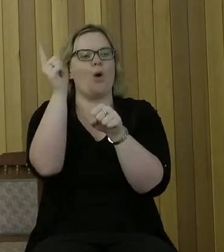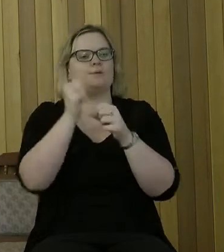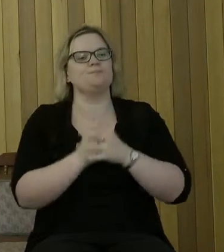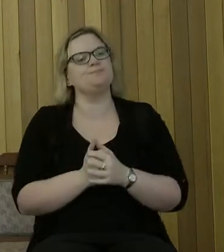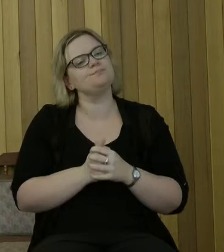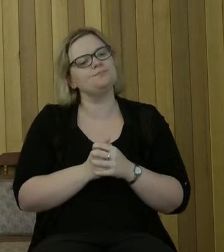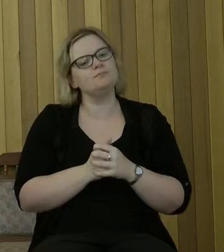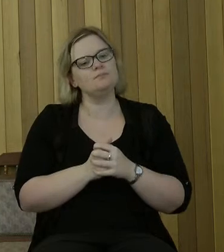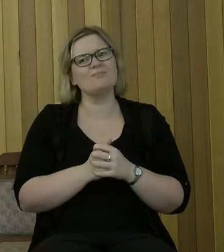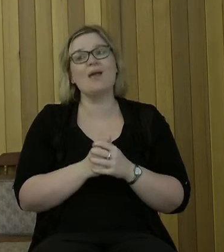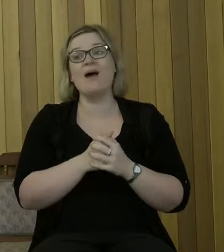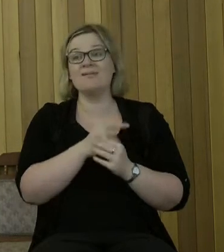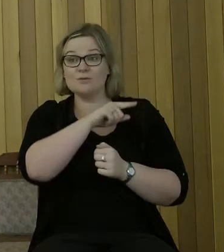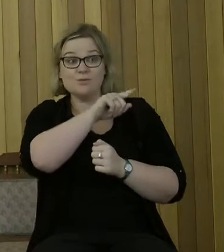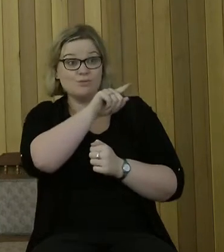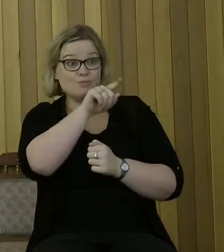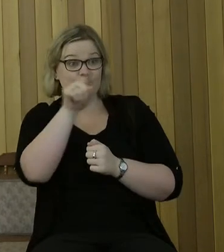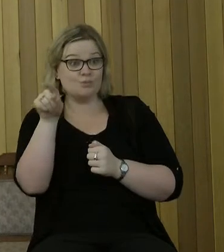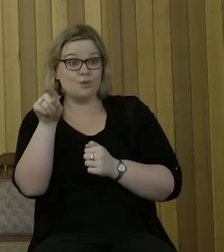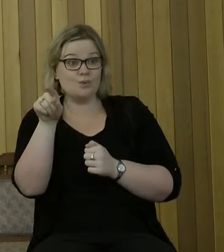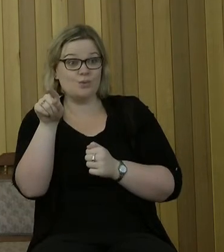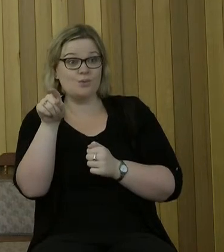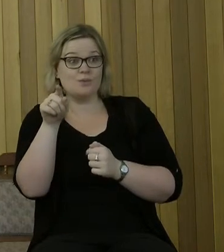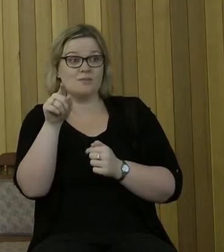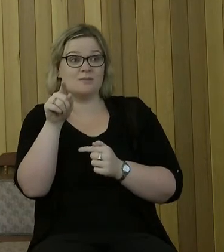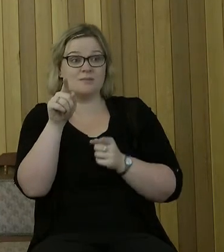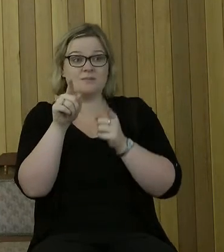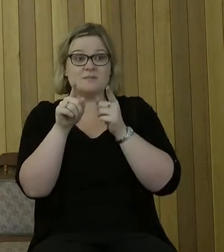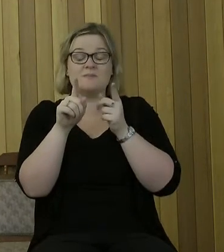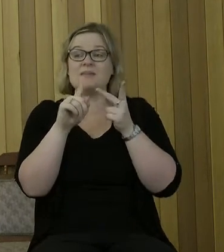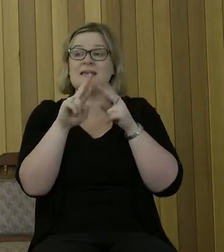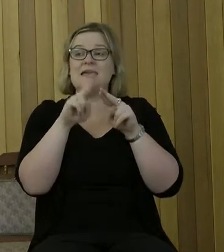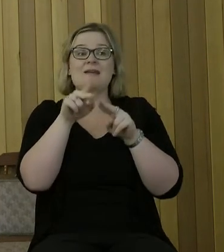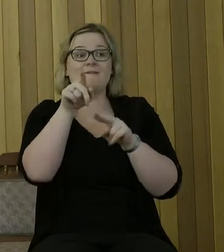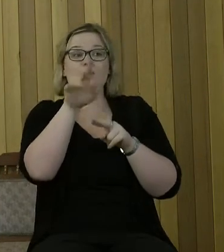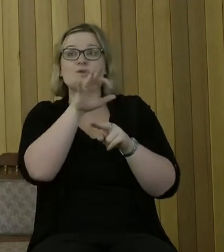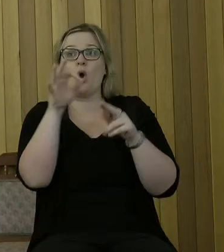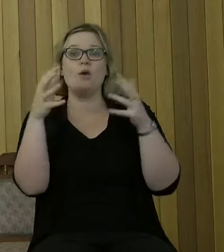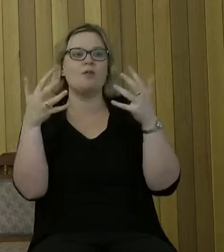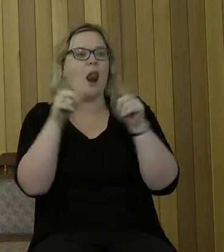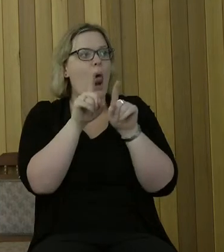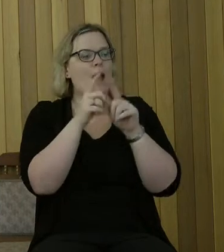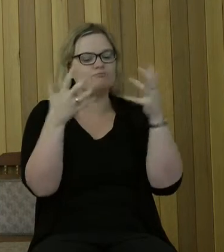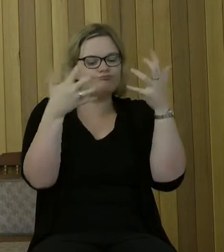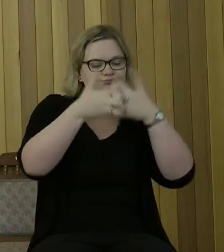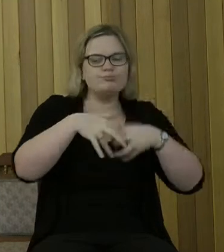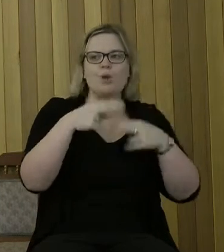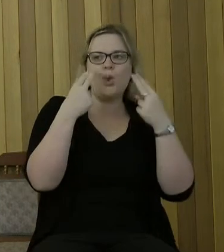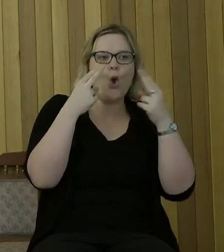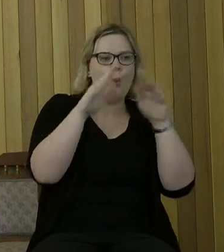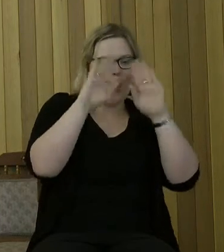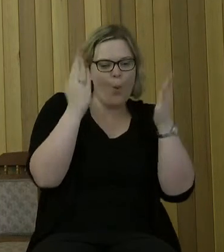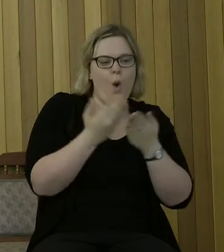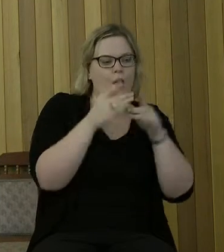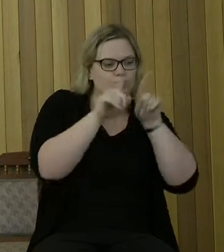Do not conform any longer to the pattern of this world, but be transformed by the renewing of your